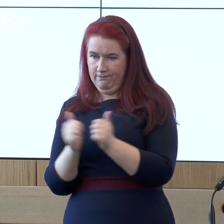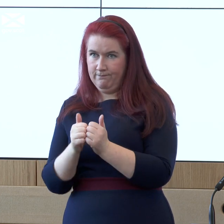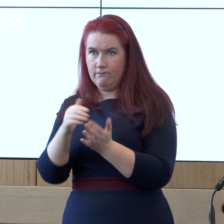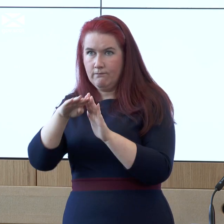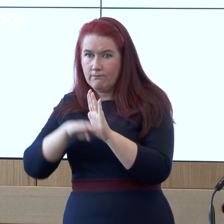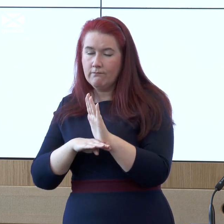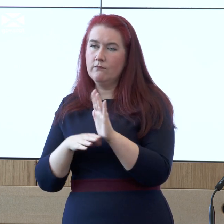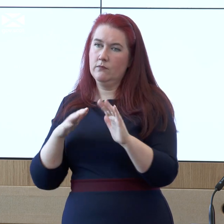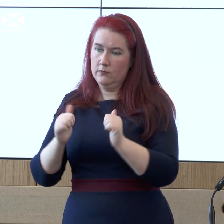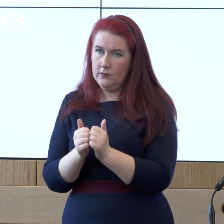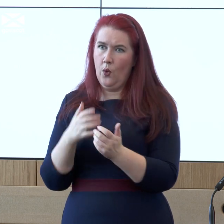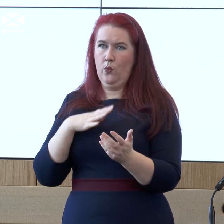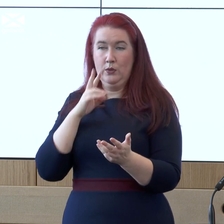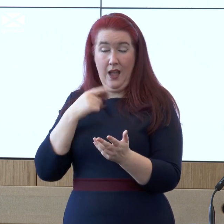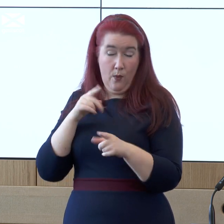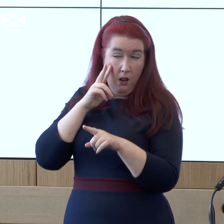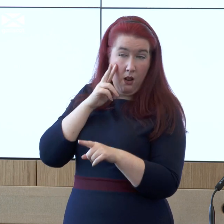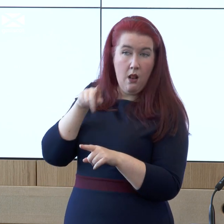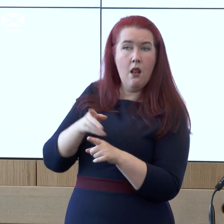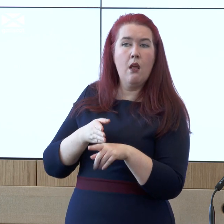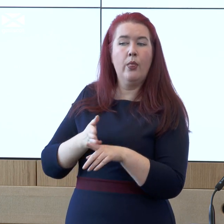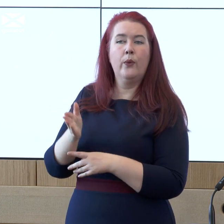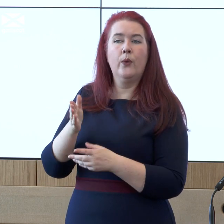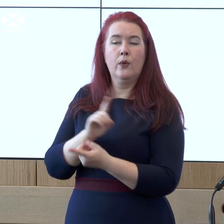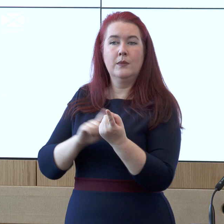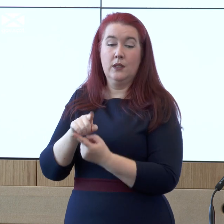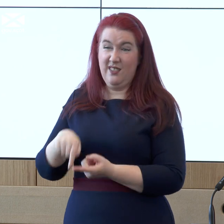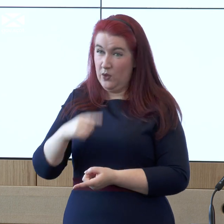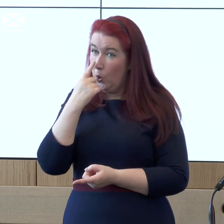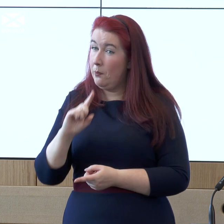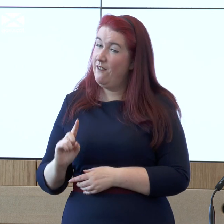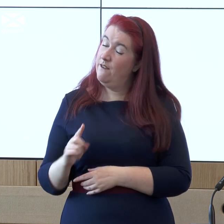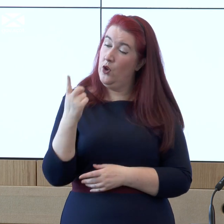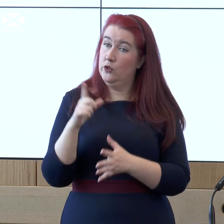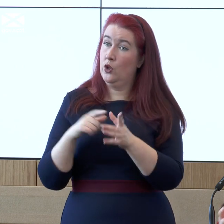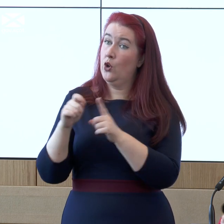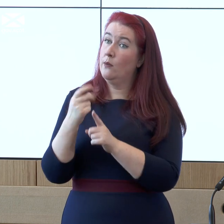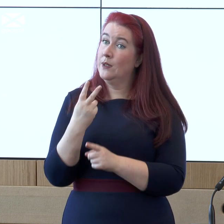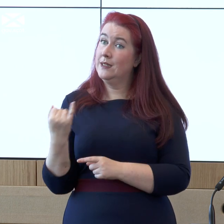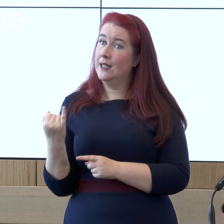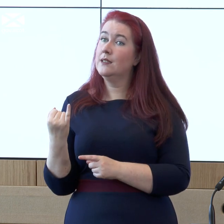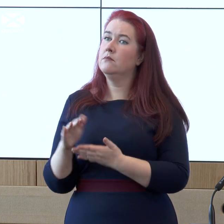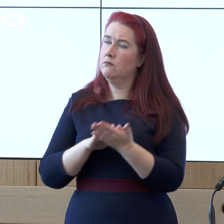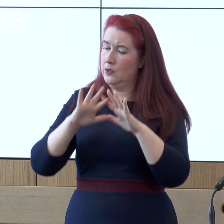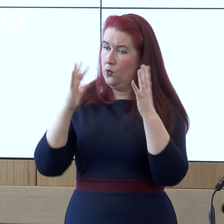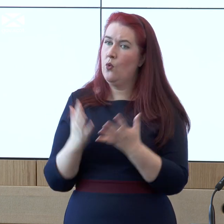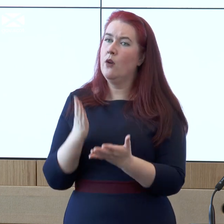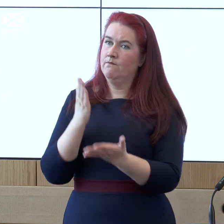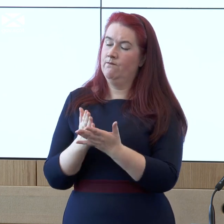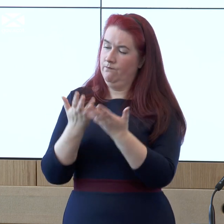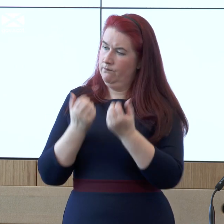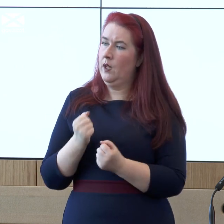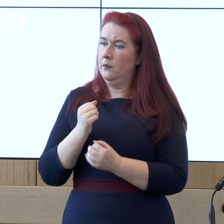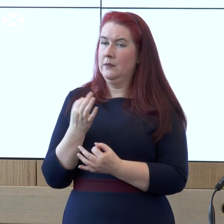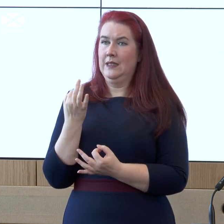following closely during the summit. This could be the first ever COP that sees the world take this issue seriously, and I